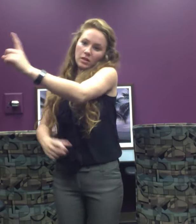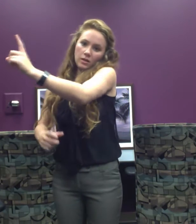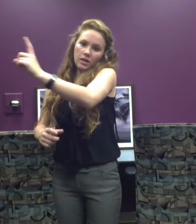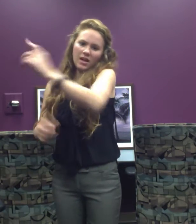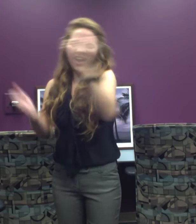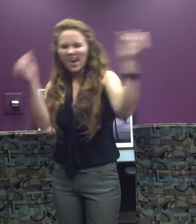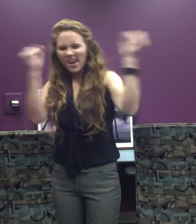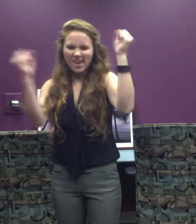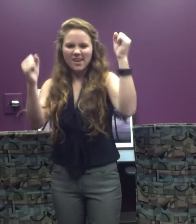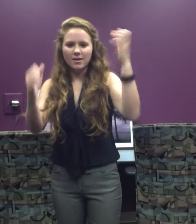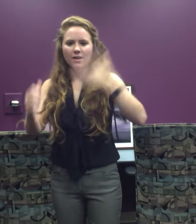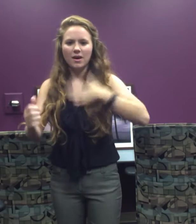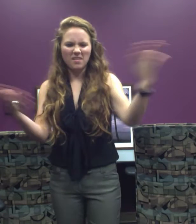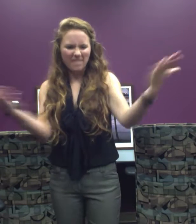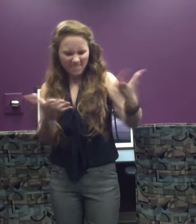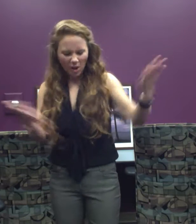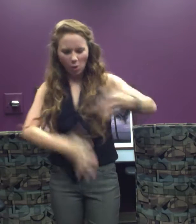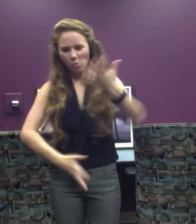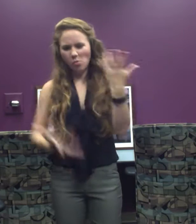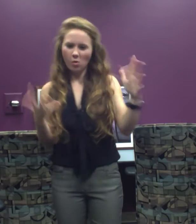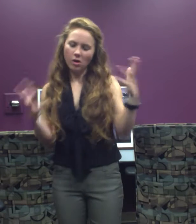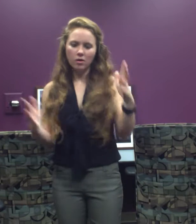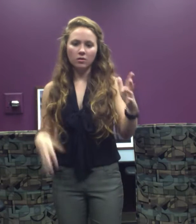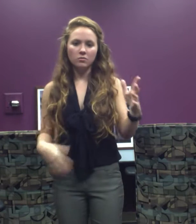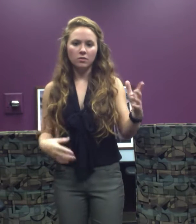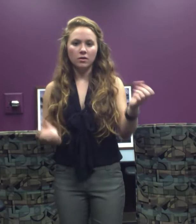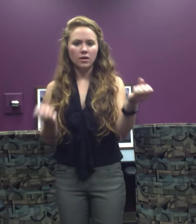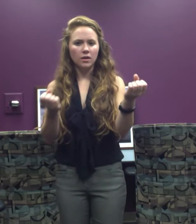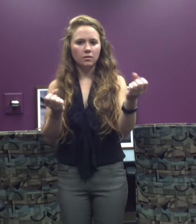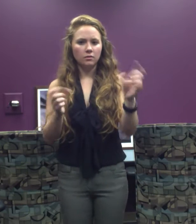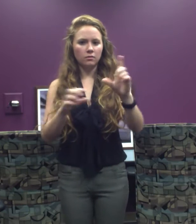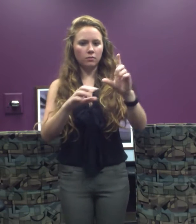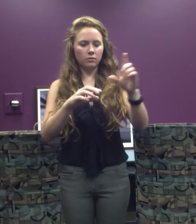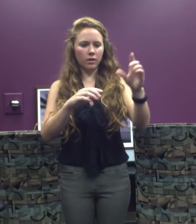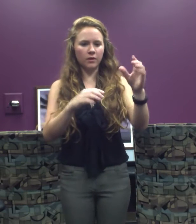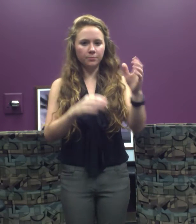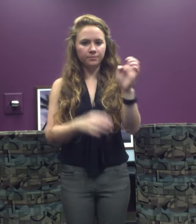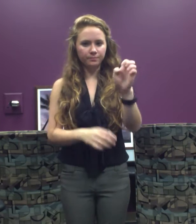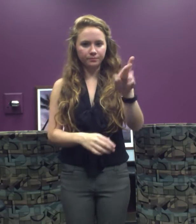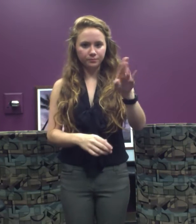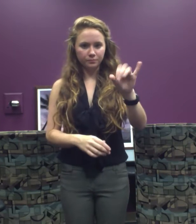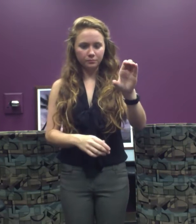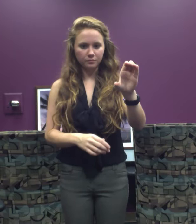yay, yo, I'm here. How big is Eric? Show me.